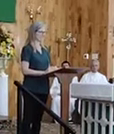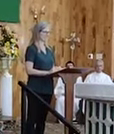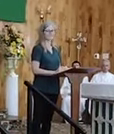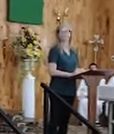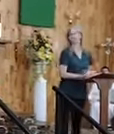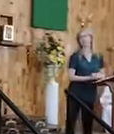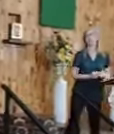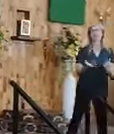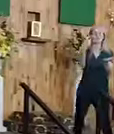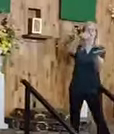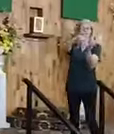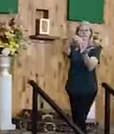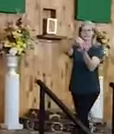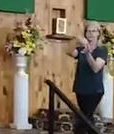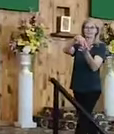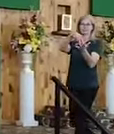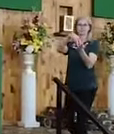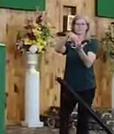Let us rise.